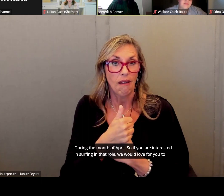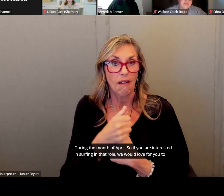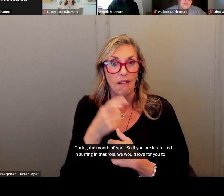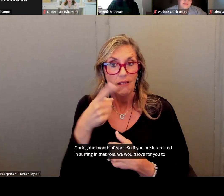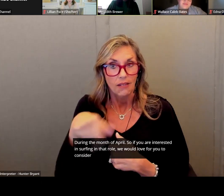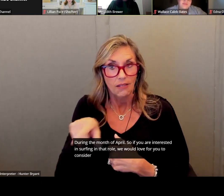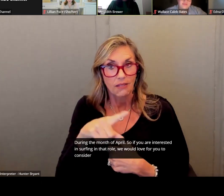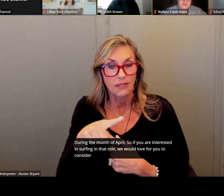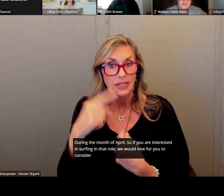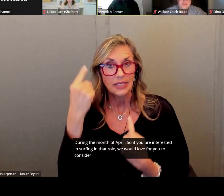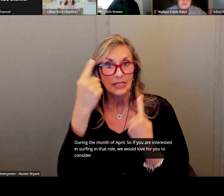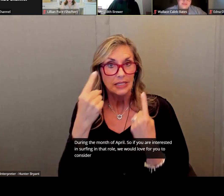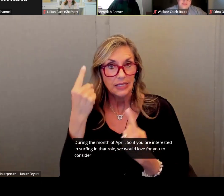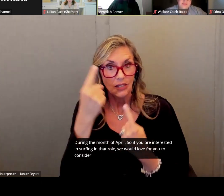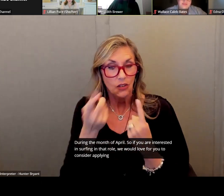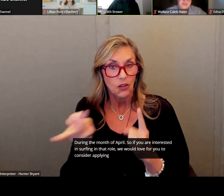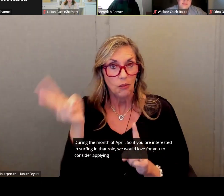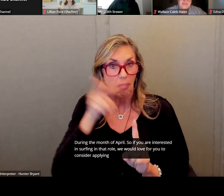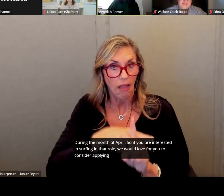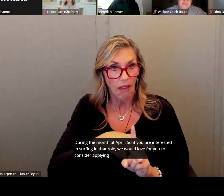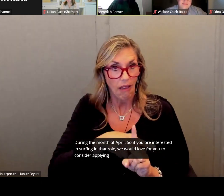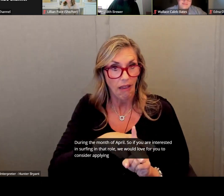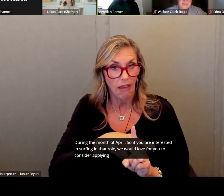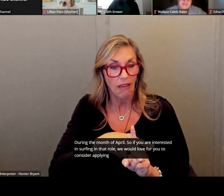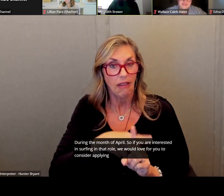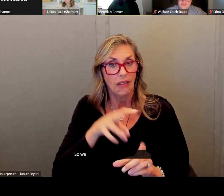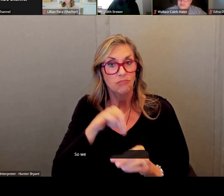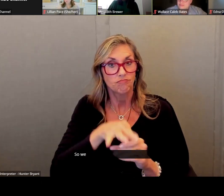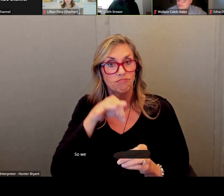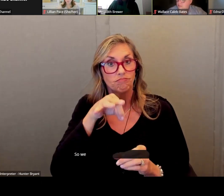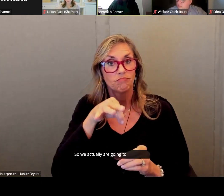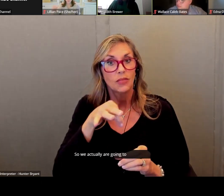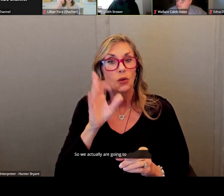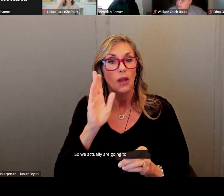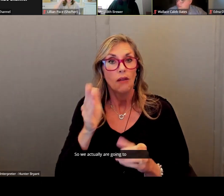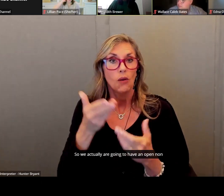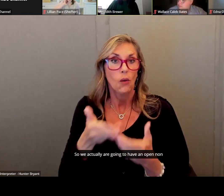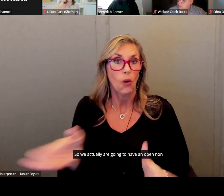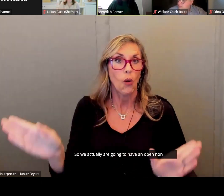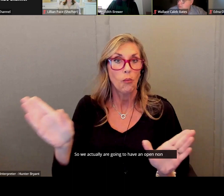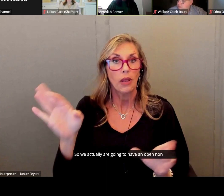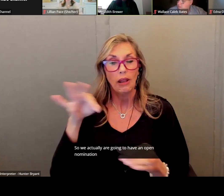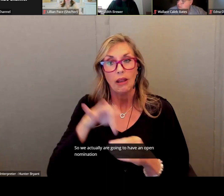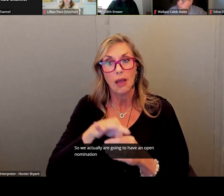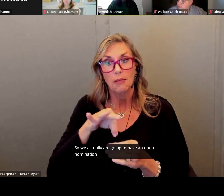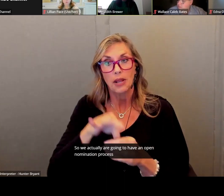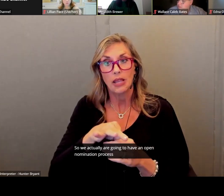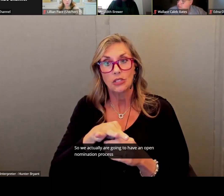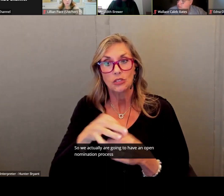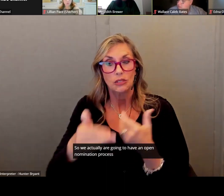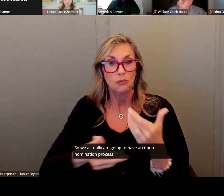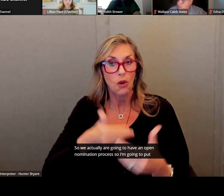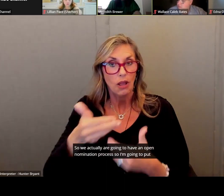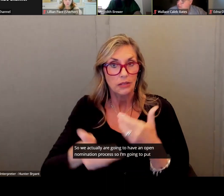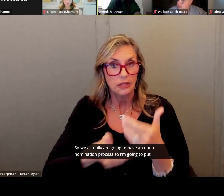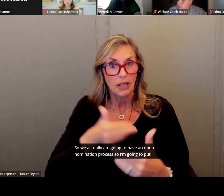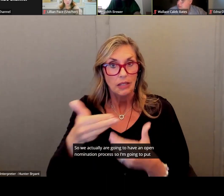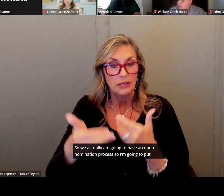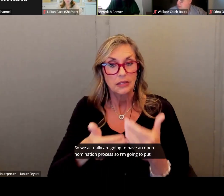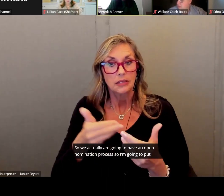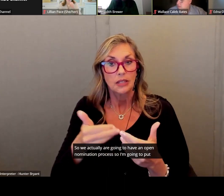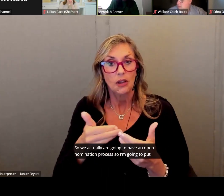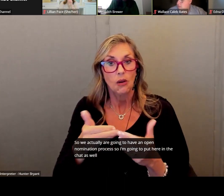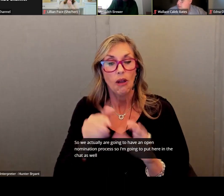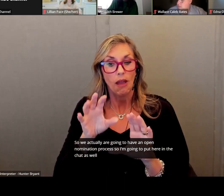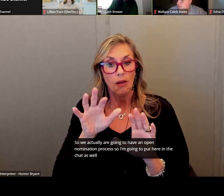consider applying. So we actually are going to have an open nomination process. So I'm going to put here in the chat as well a